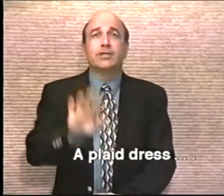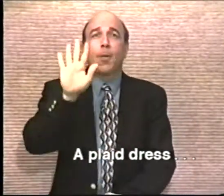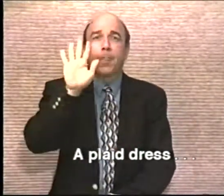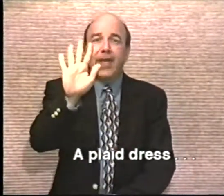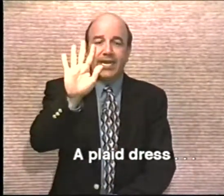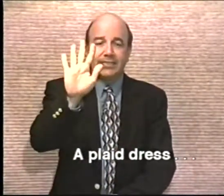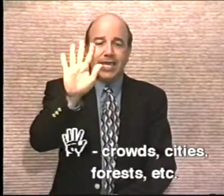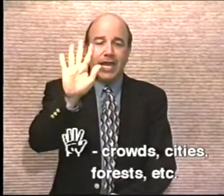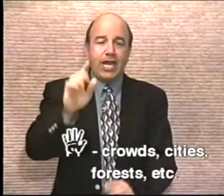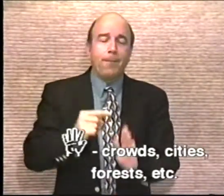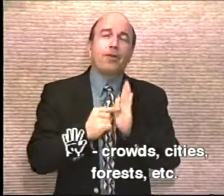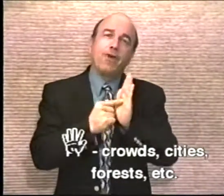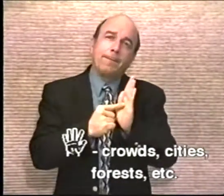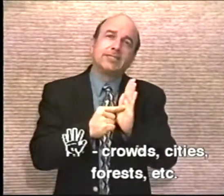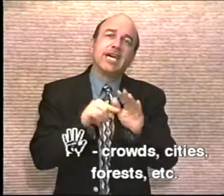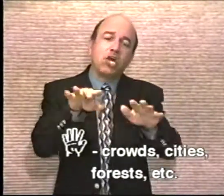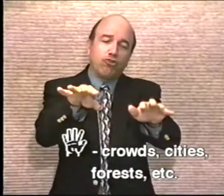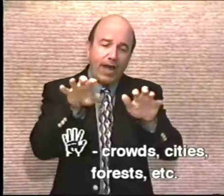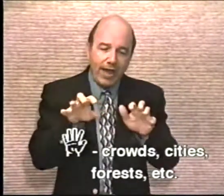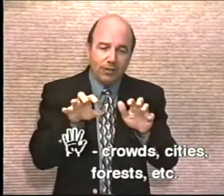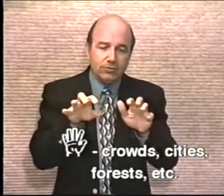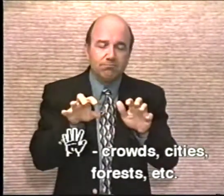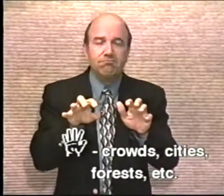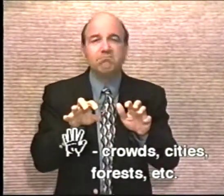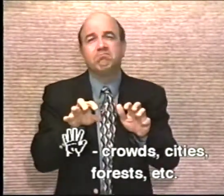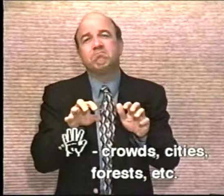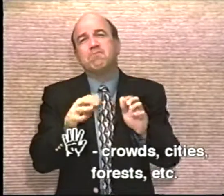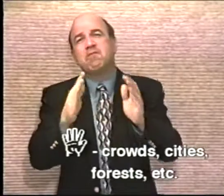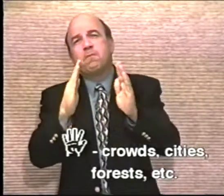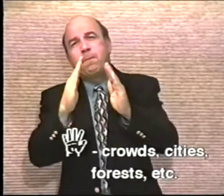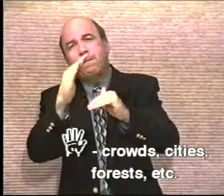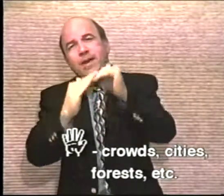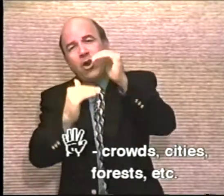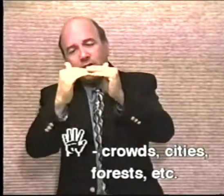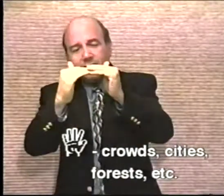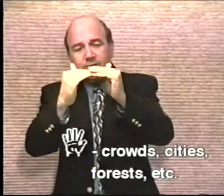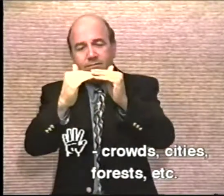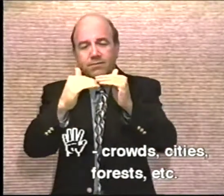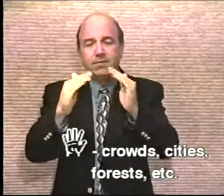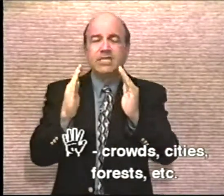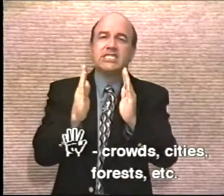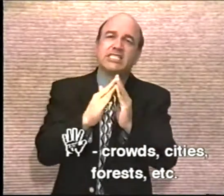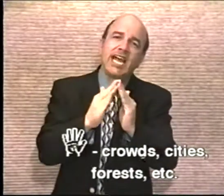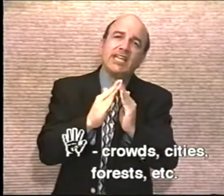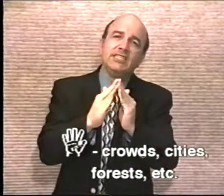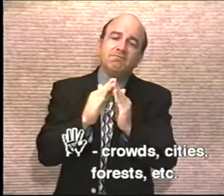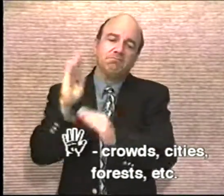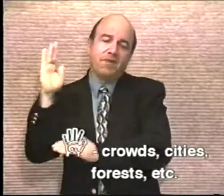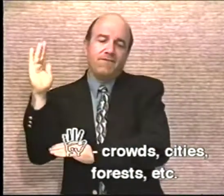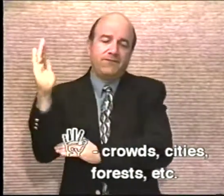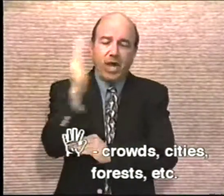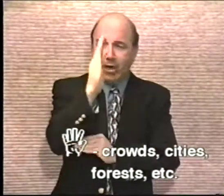So this can be represent crowd, building, city, bus,